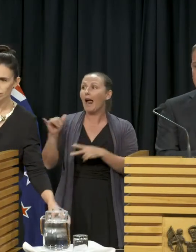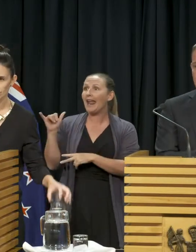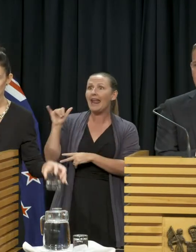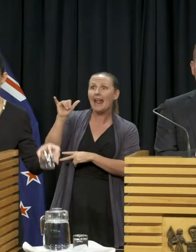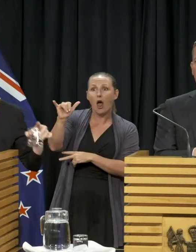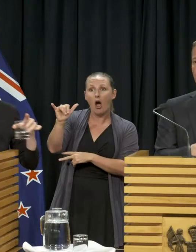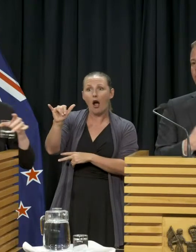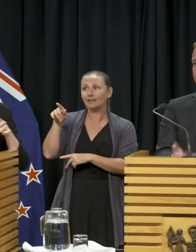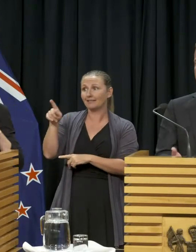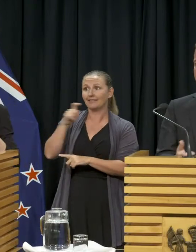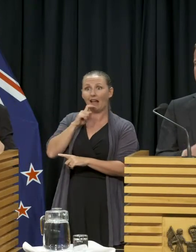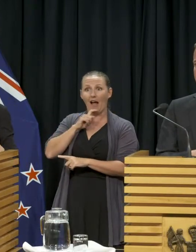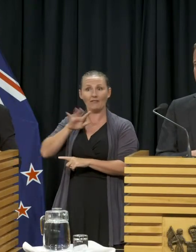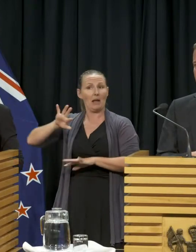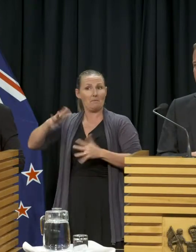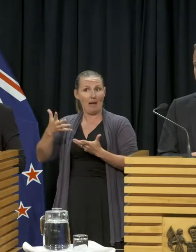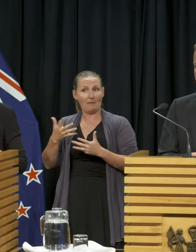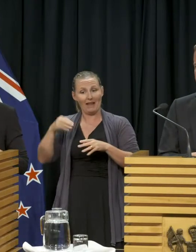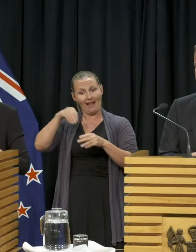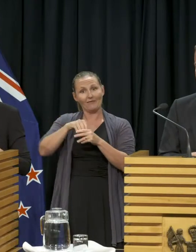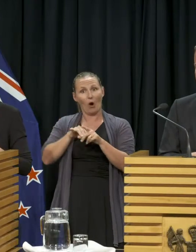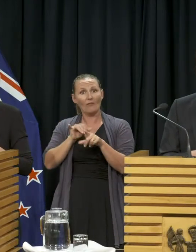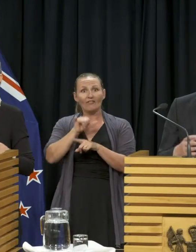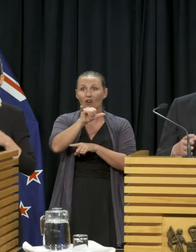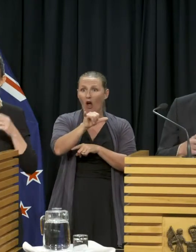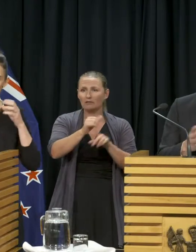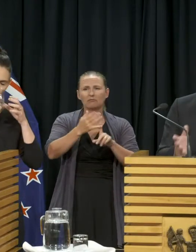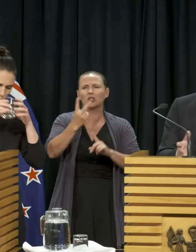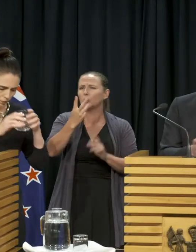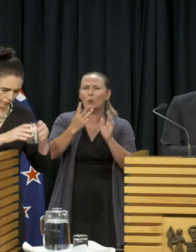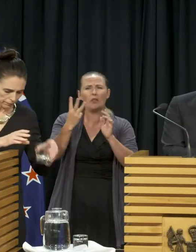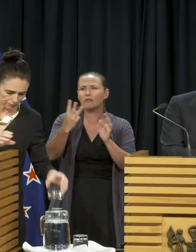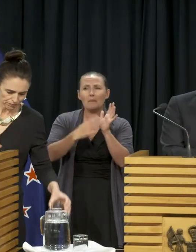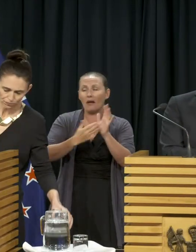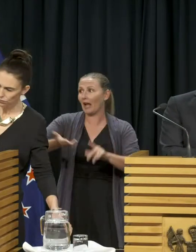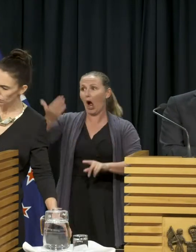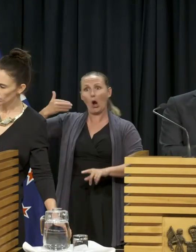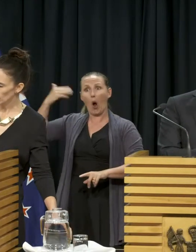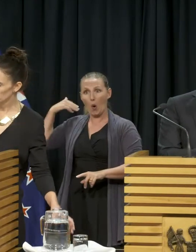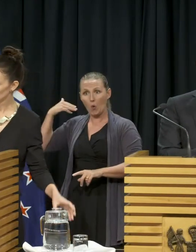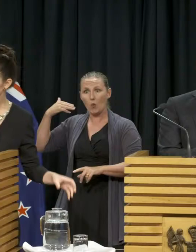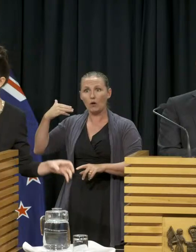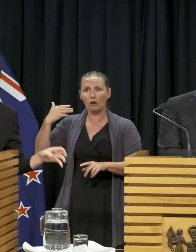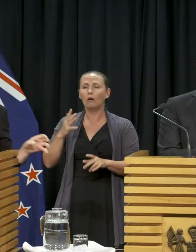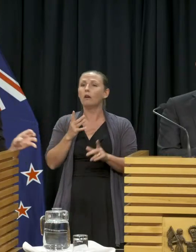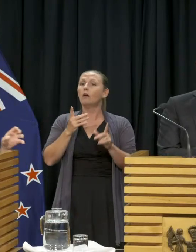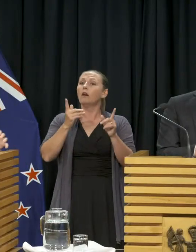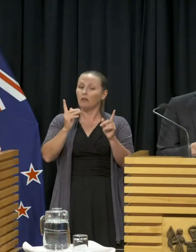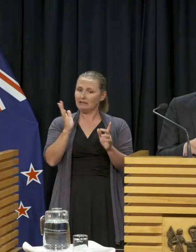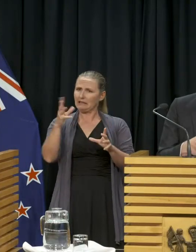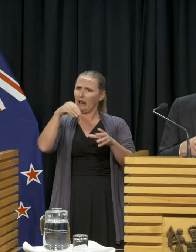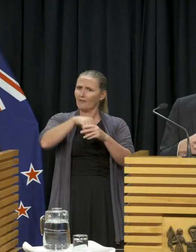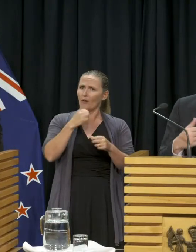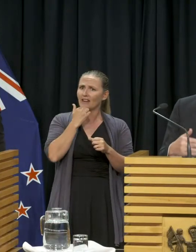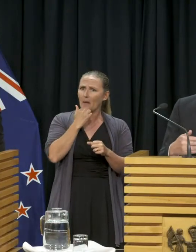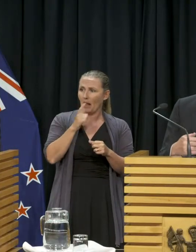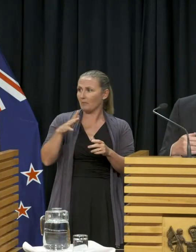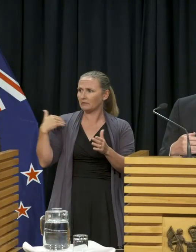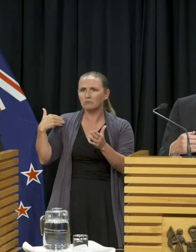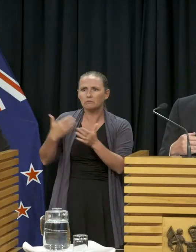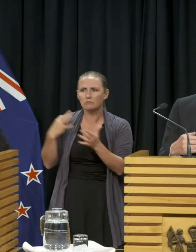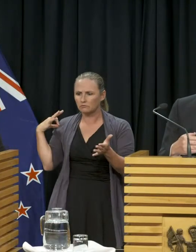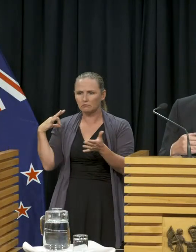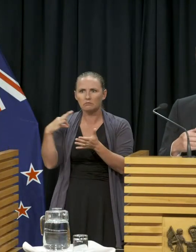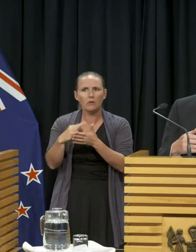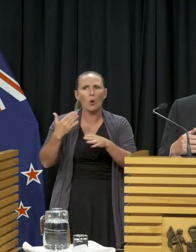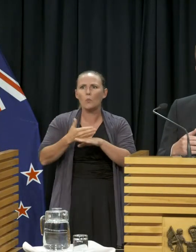several months ago, not done any international flying since then, they would still be included potentially in that number. So one of the things that